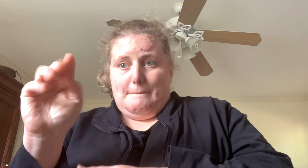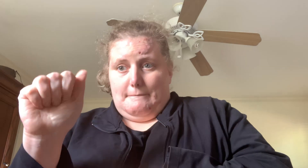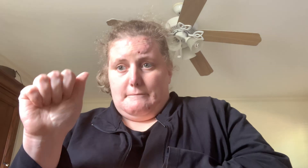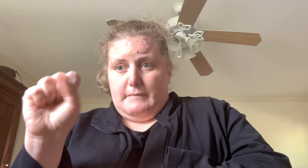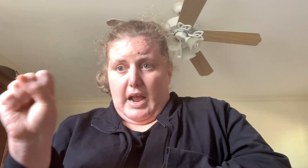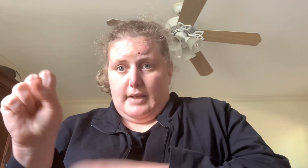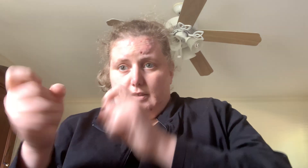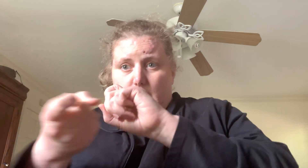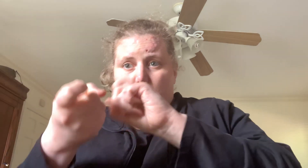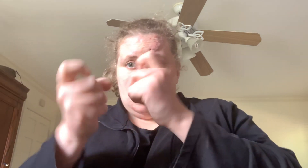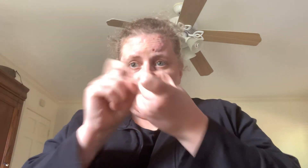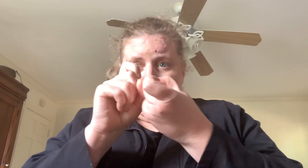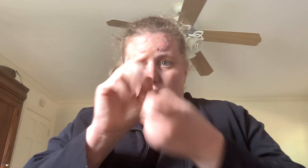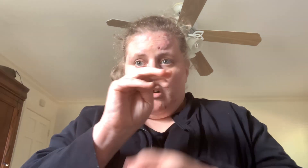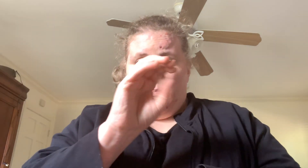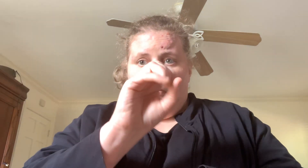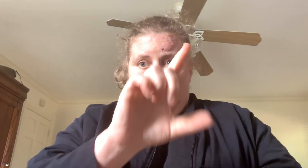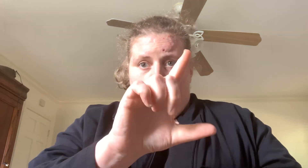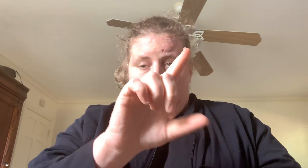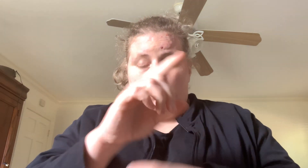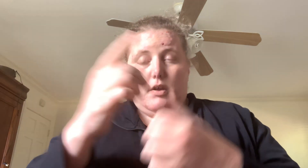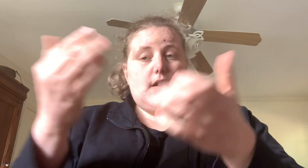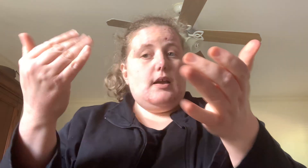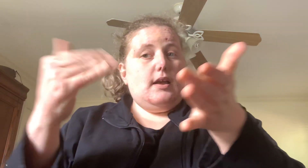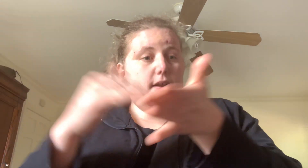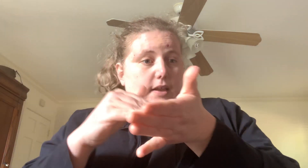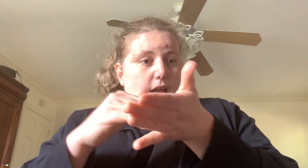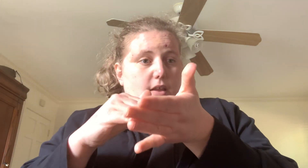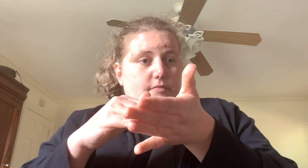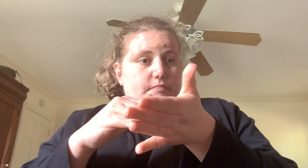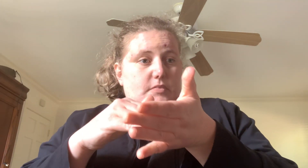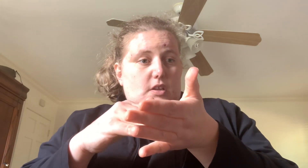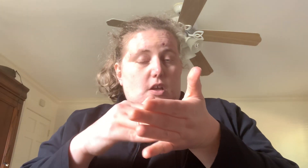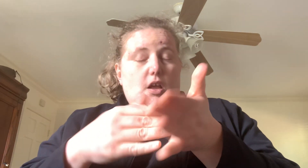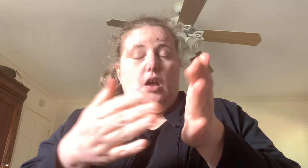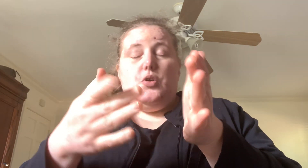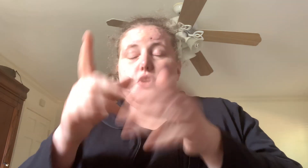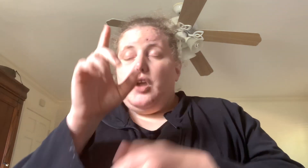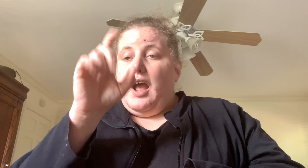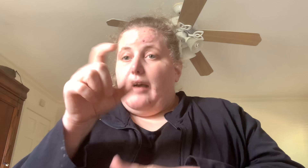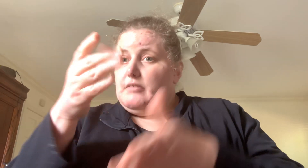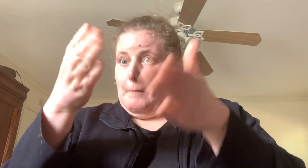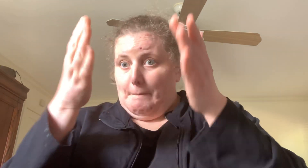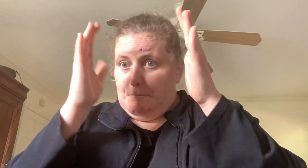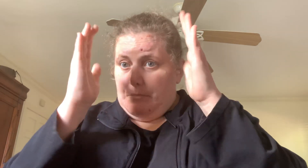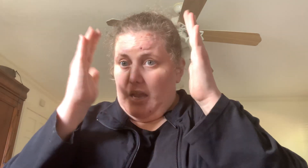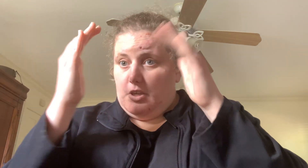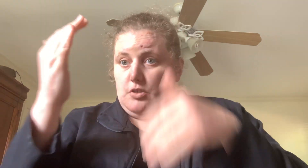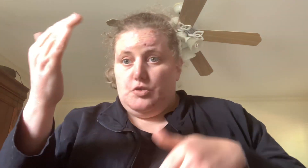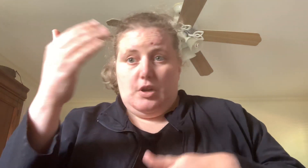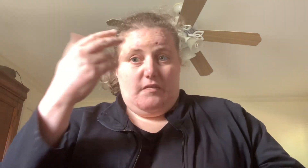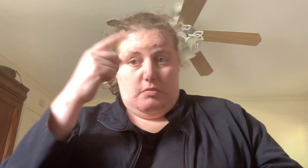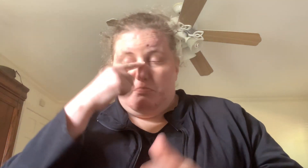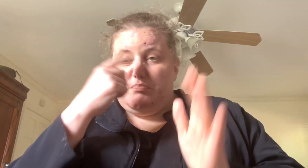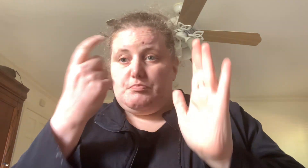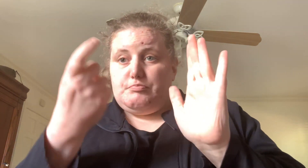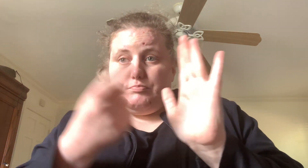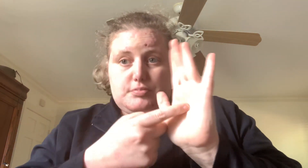to pay attention to what's given and what is being asked of you. And once again, you want to make sure you